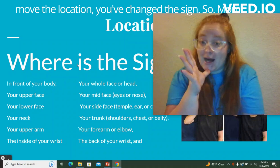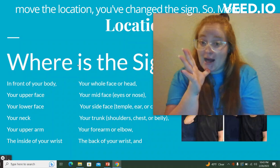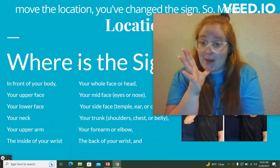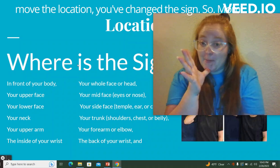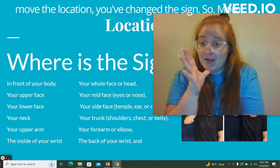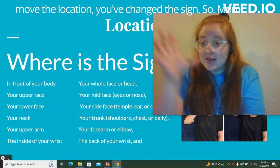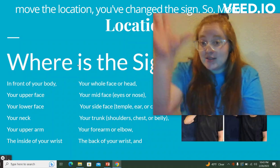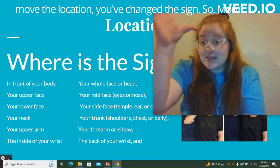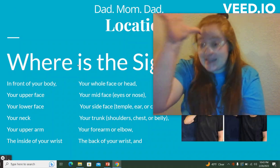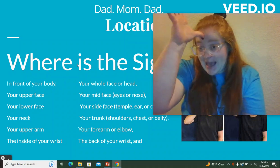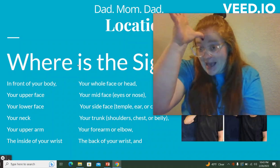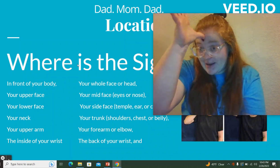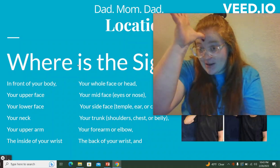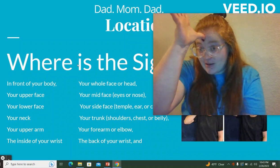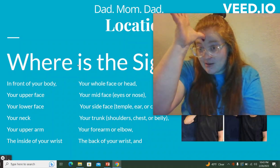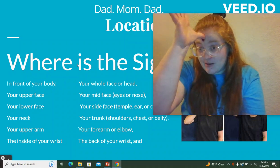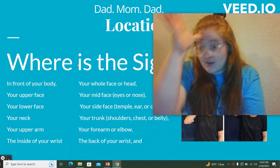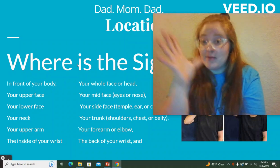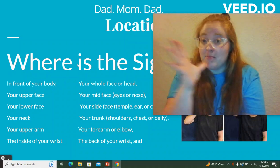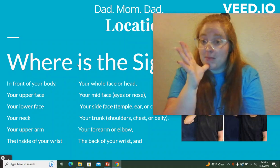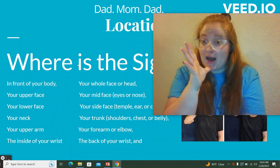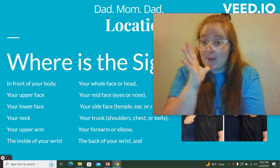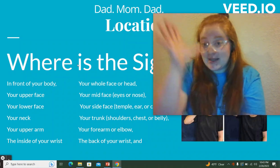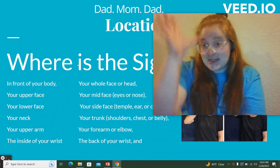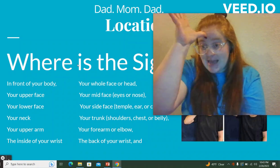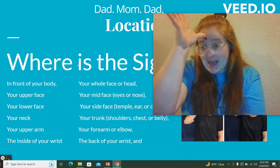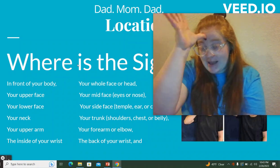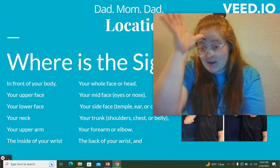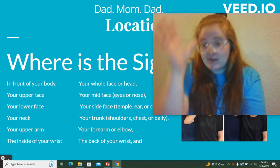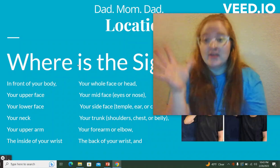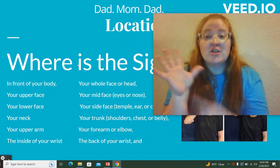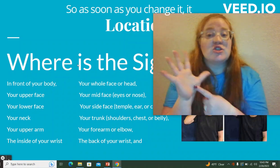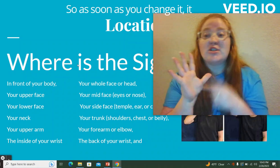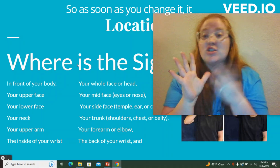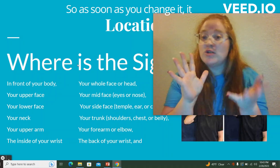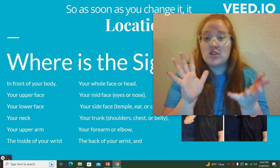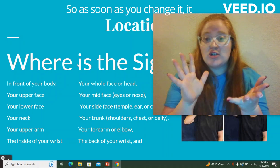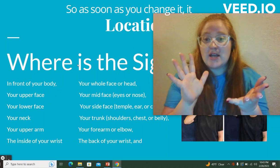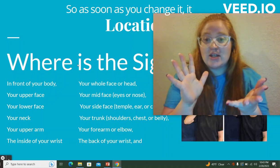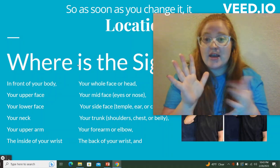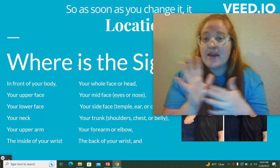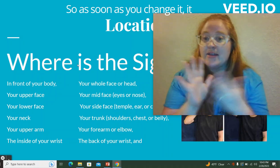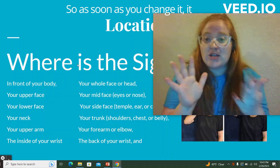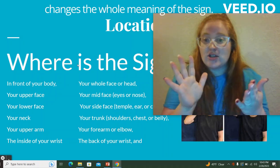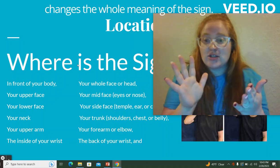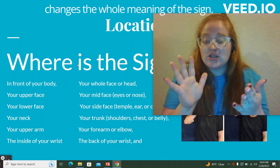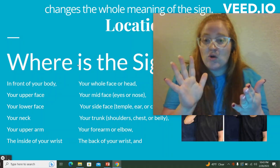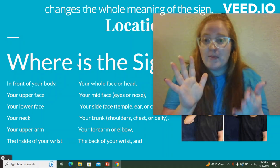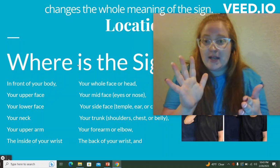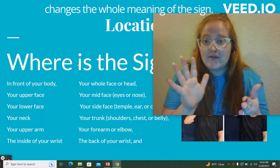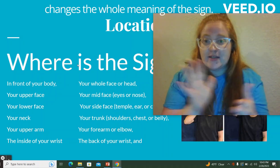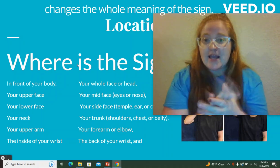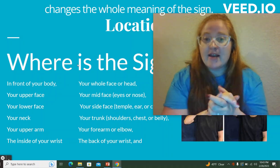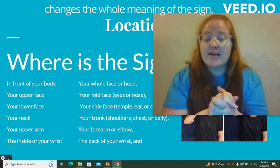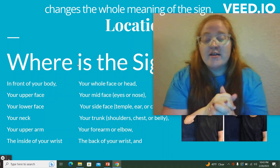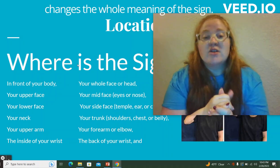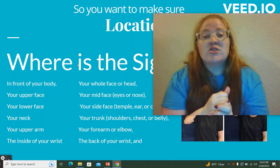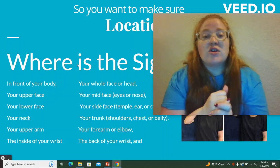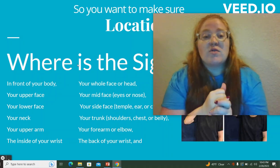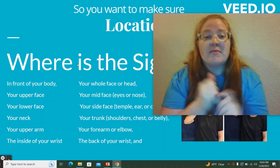So mom, dad, mom, dad. So as soon as you change it, it changes the whole meaning of the